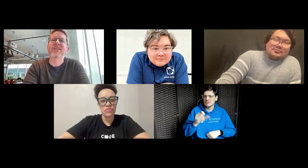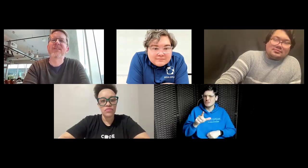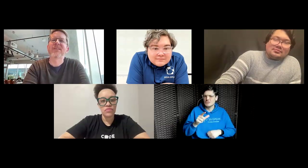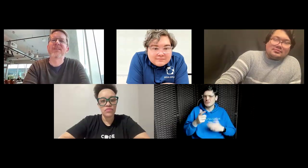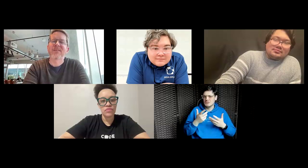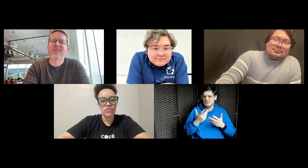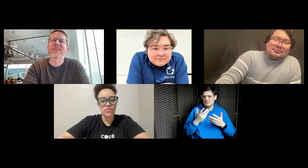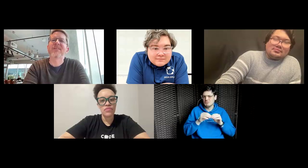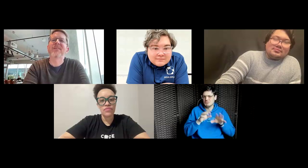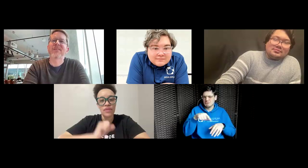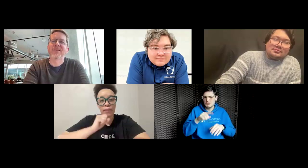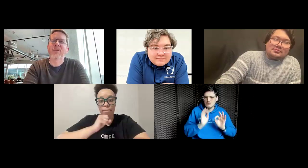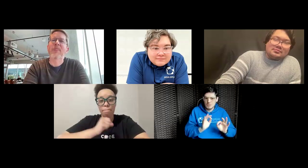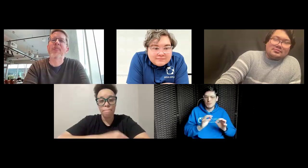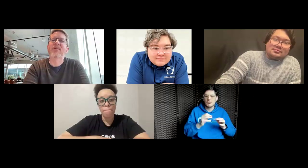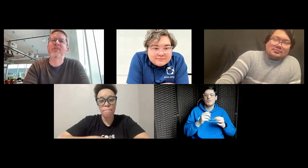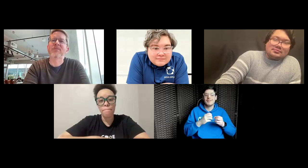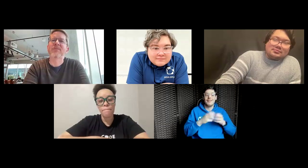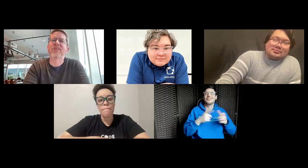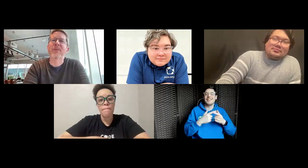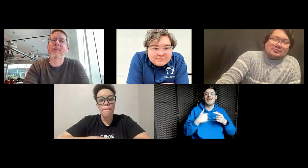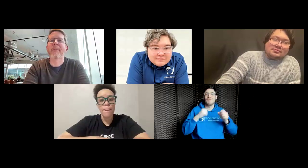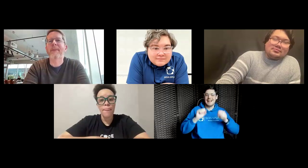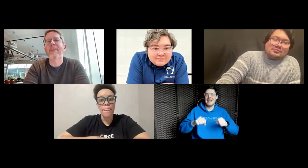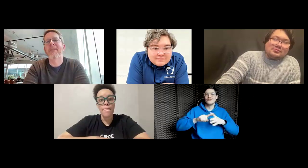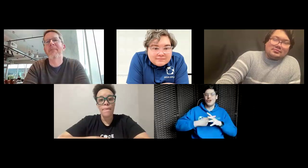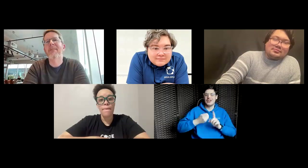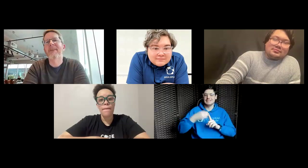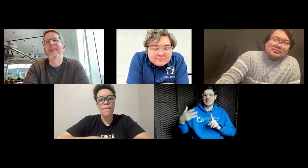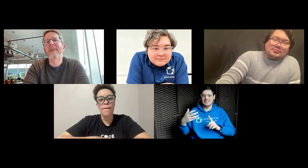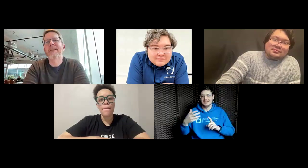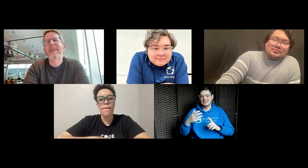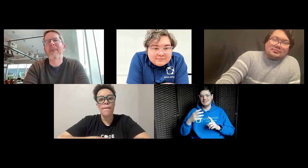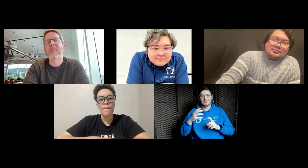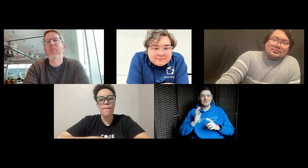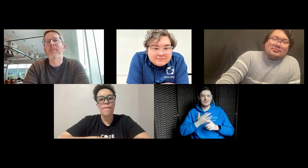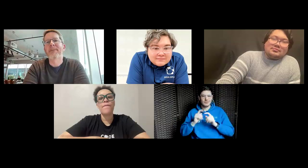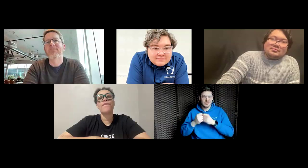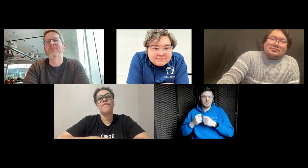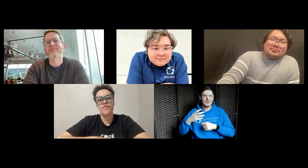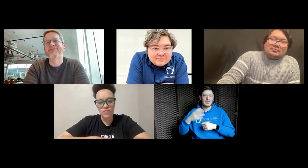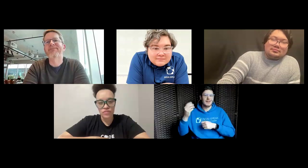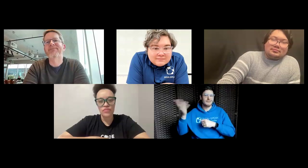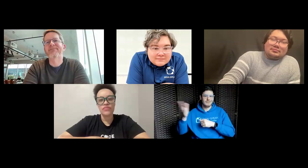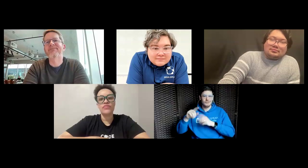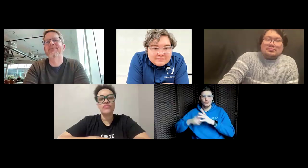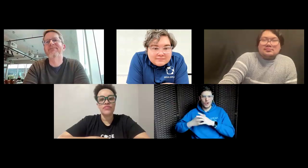some countries that do use ASL strongly, which again, then it is accessible within that space as well. But we're trying to begin to expand